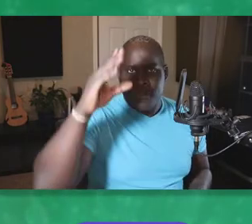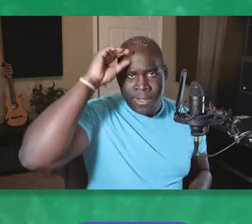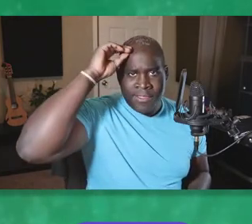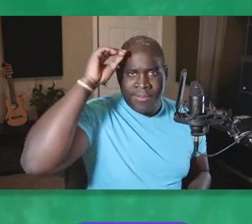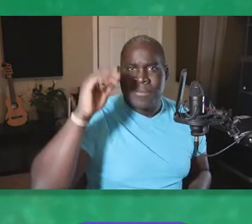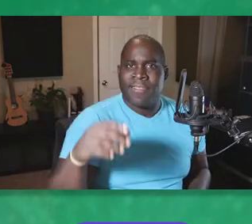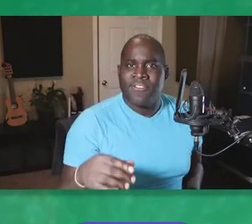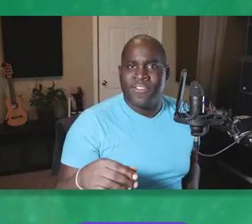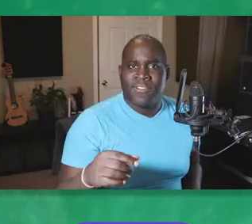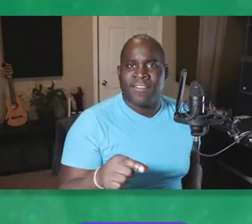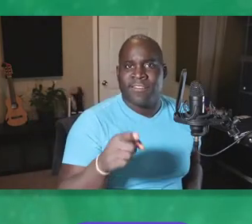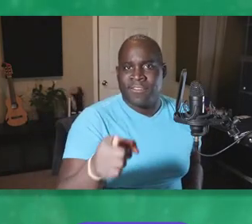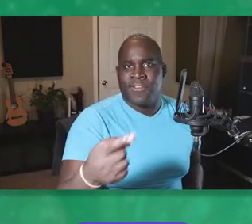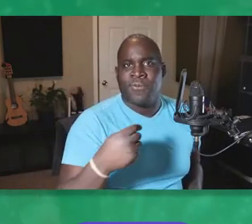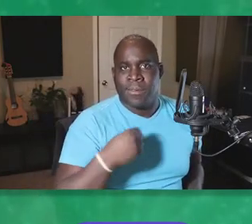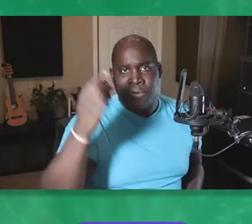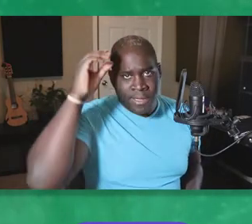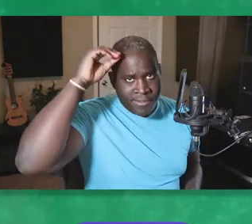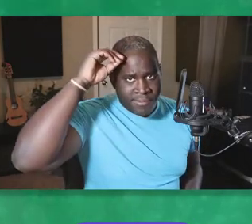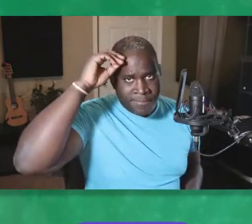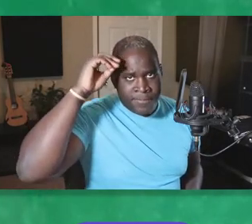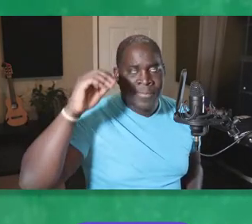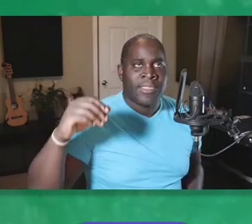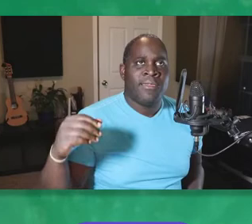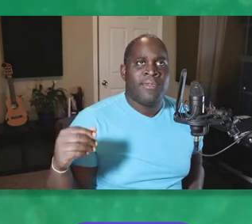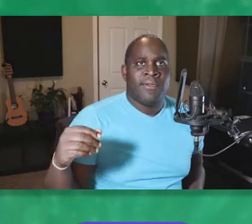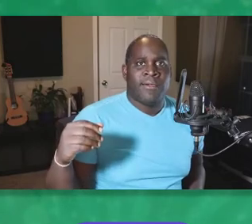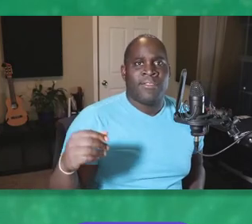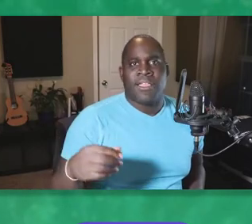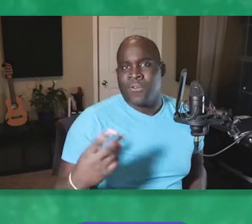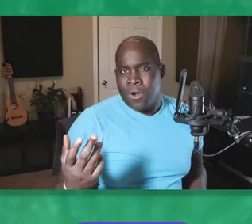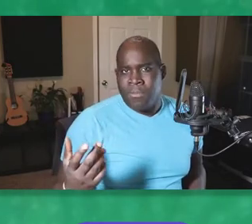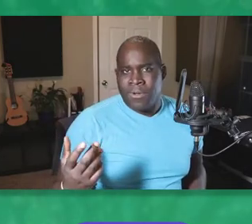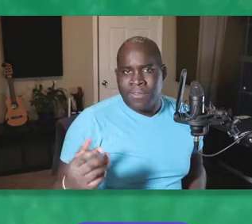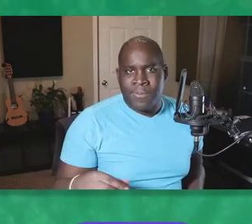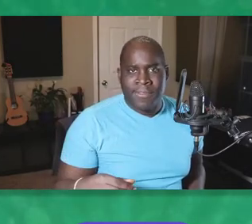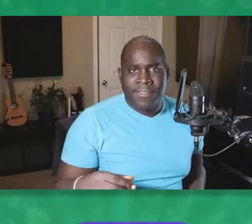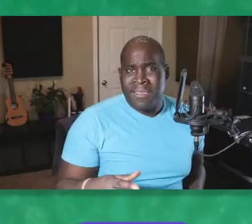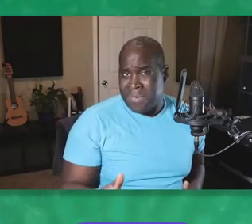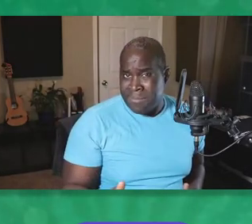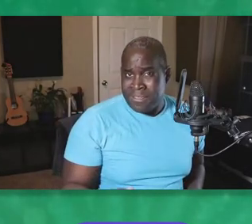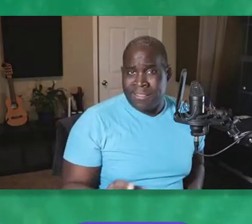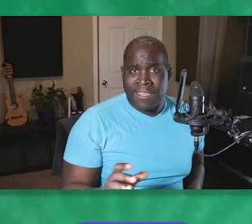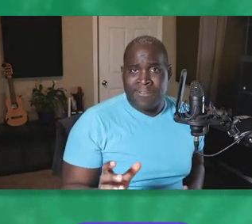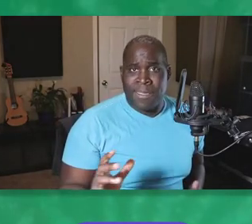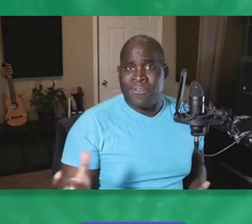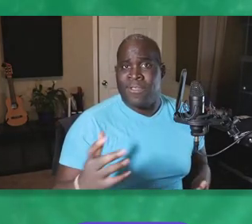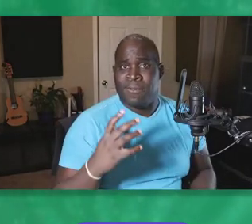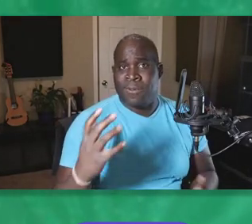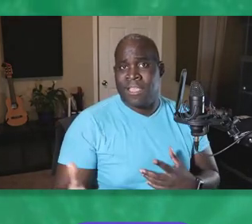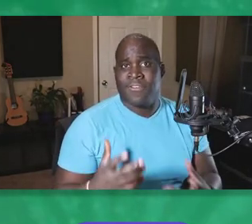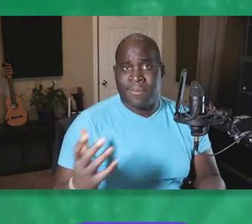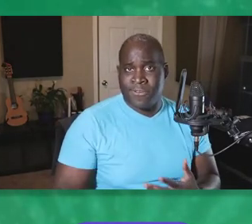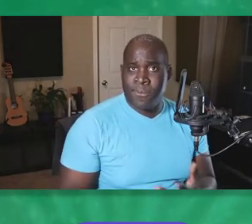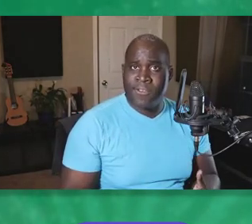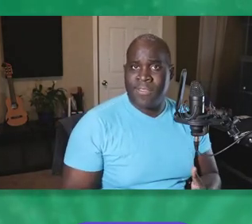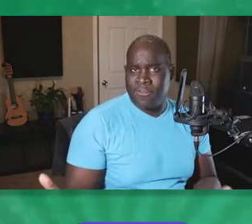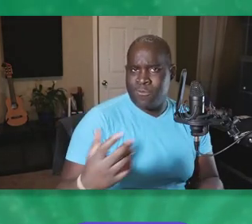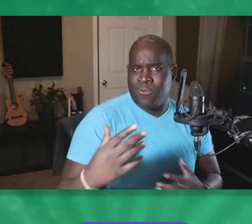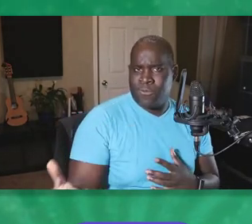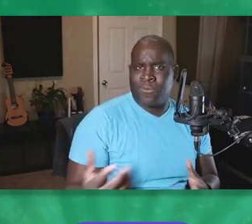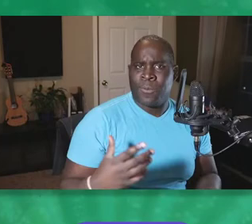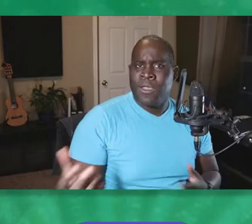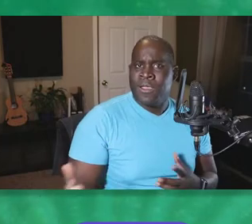your boys, but I think she signs it as you, me, boys, like so our boys, basically, maybe. Like maybe she relates to them so much